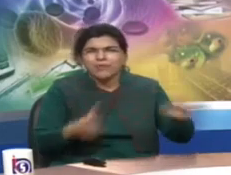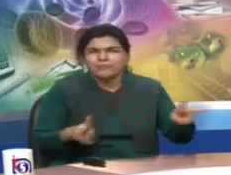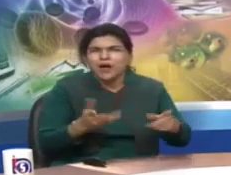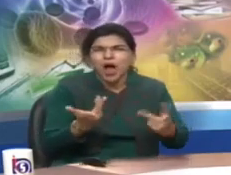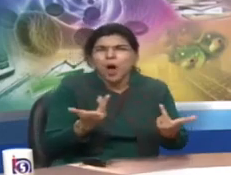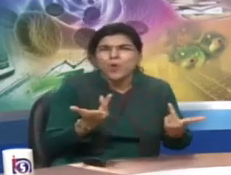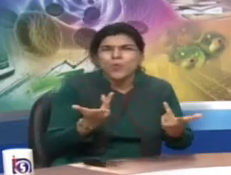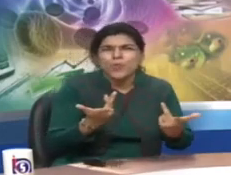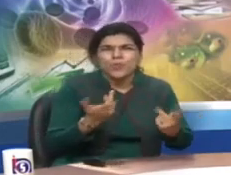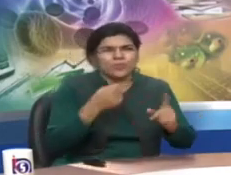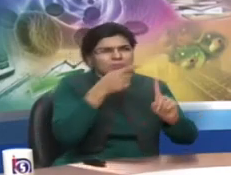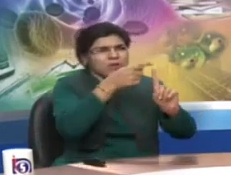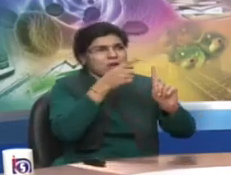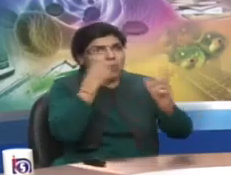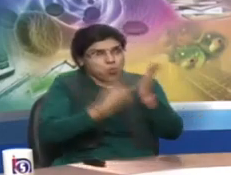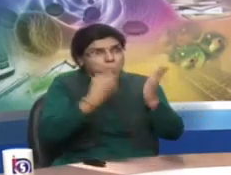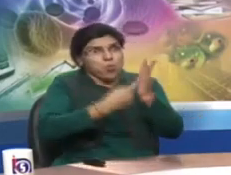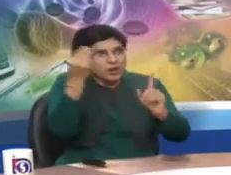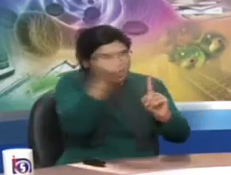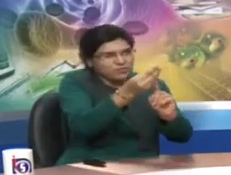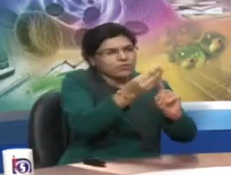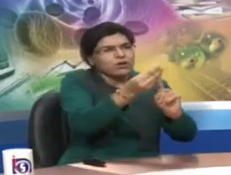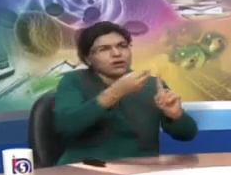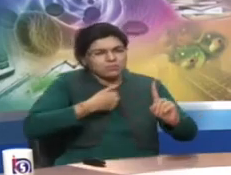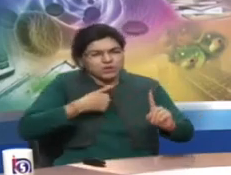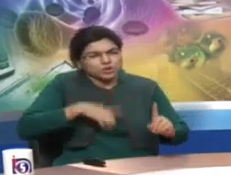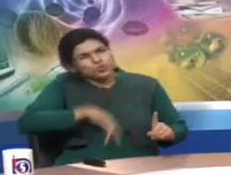Are we missing out on the essence of life?